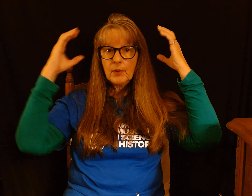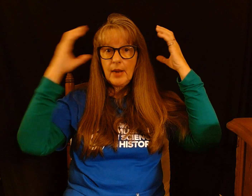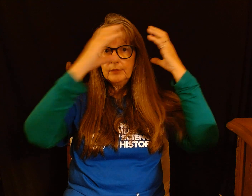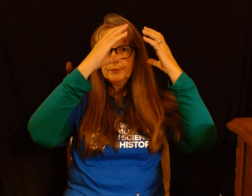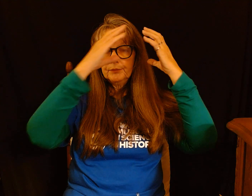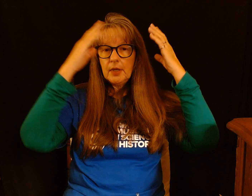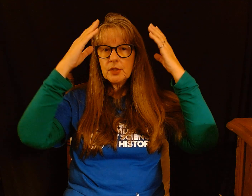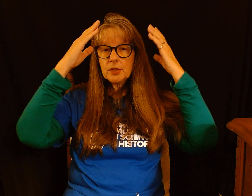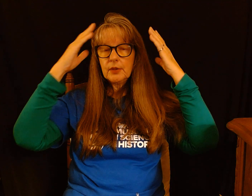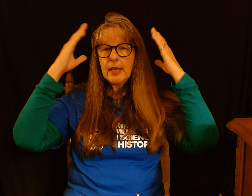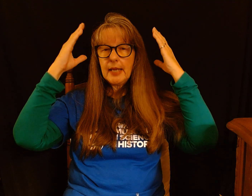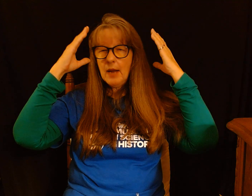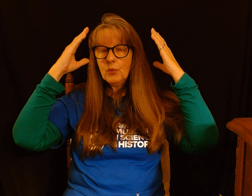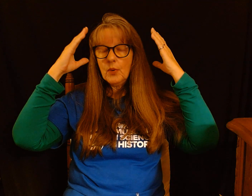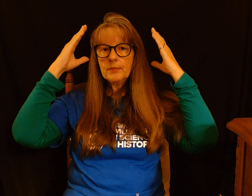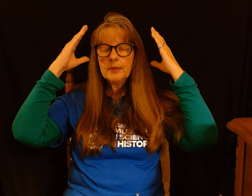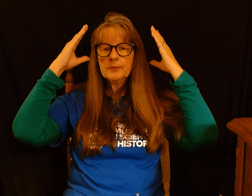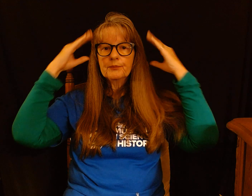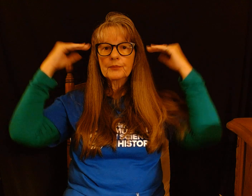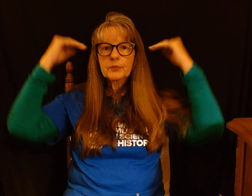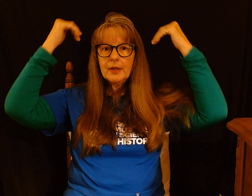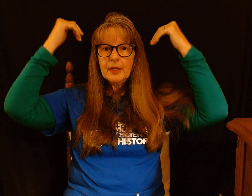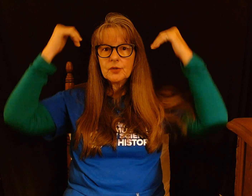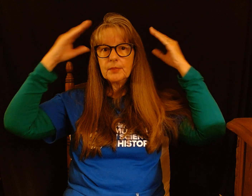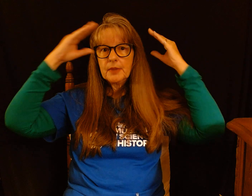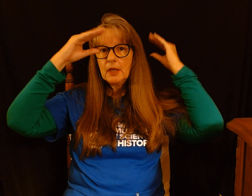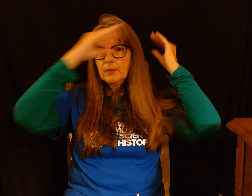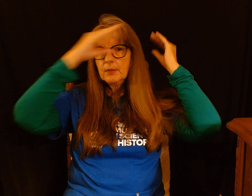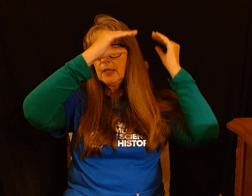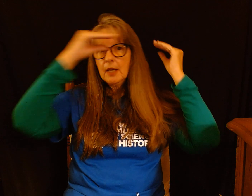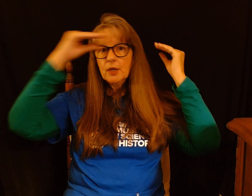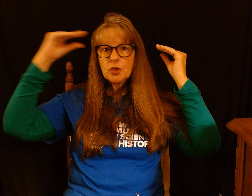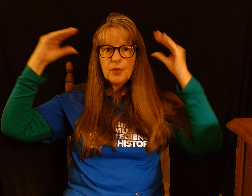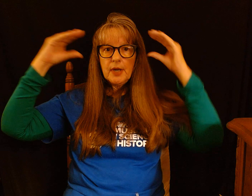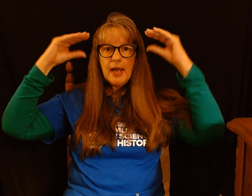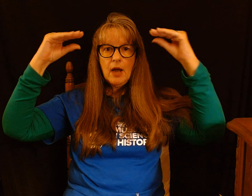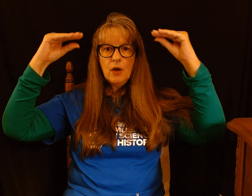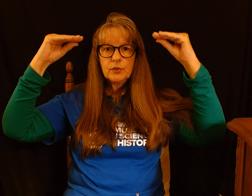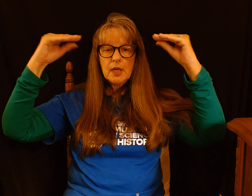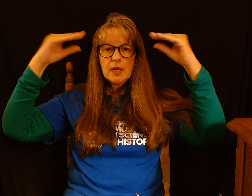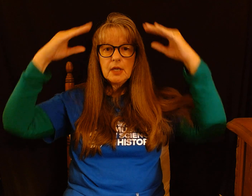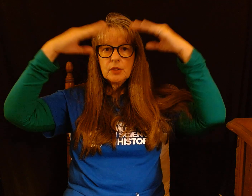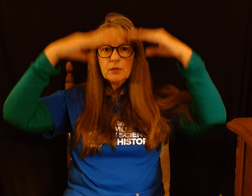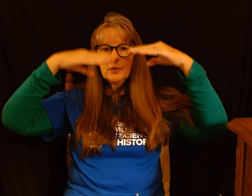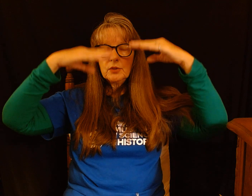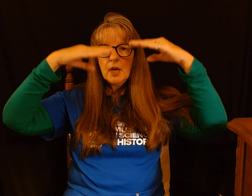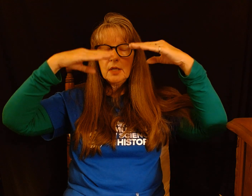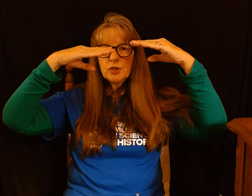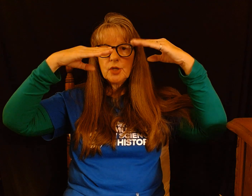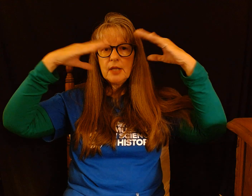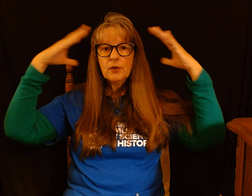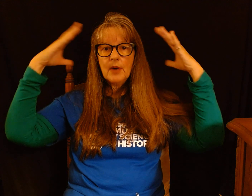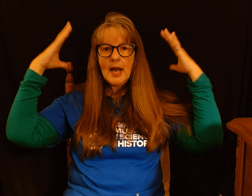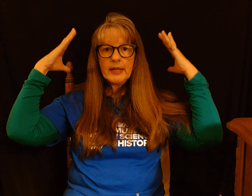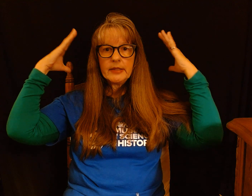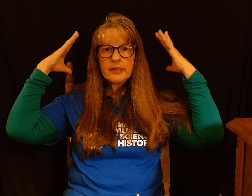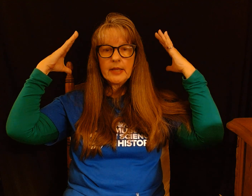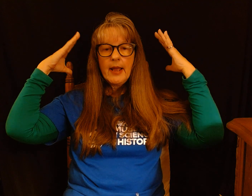around. Not necessarily a cowboy, but not necessarily, but it would be straight out, because it would shade their eyes and